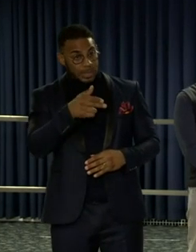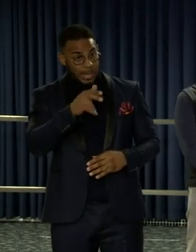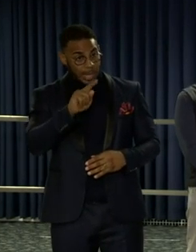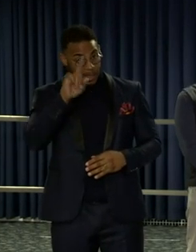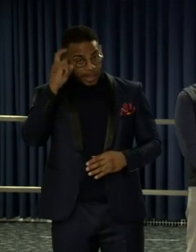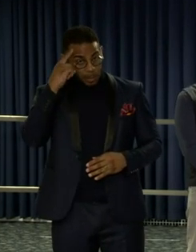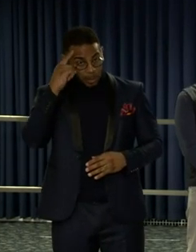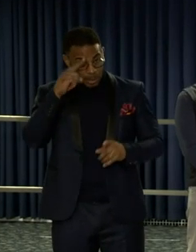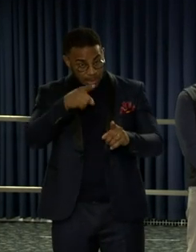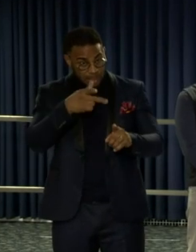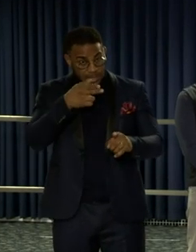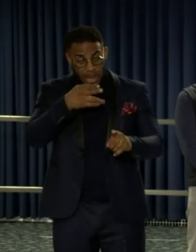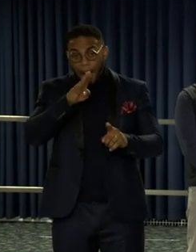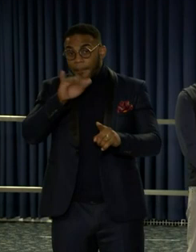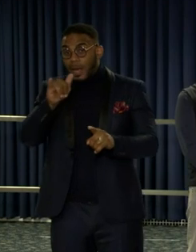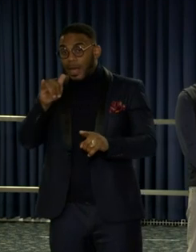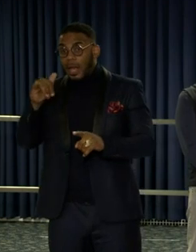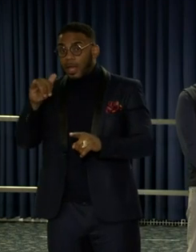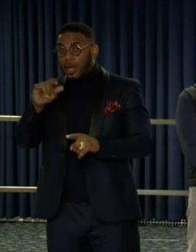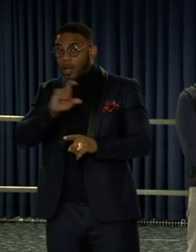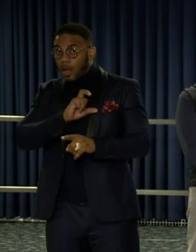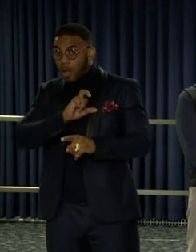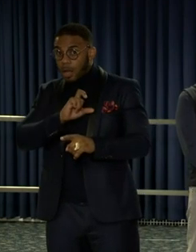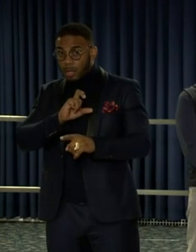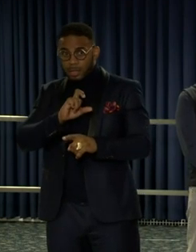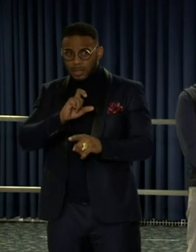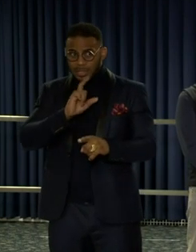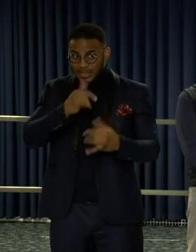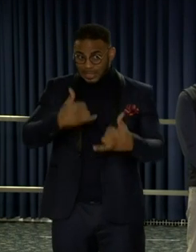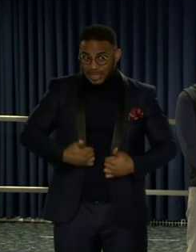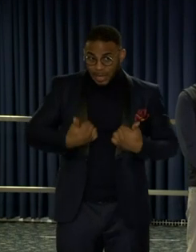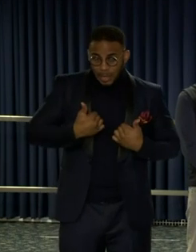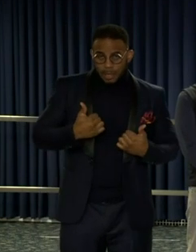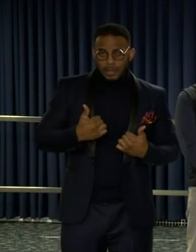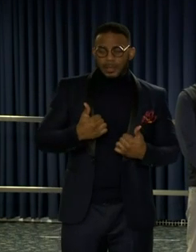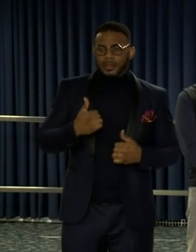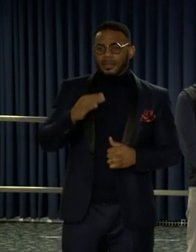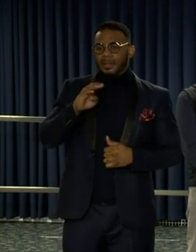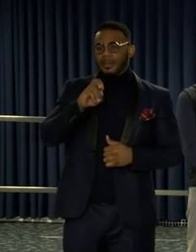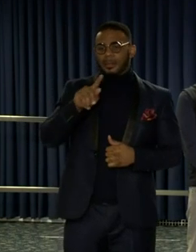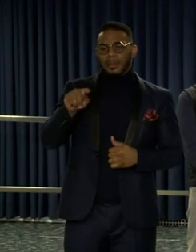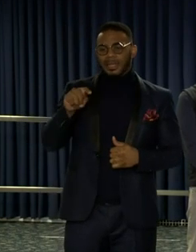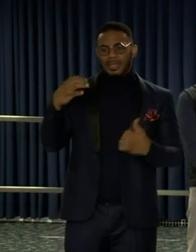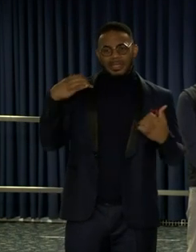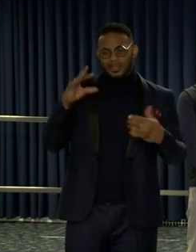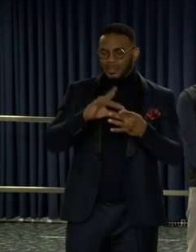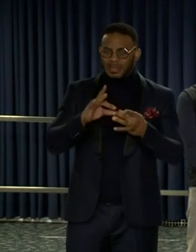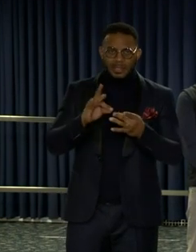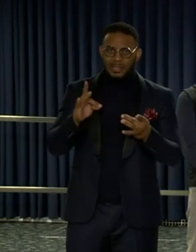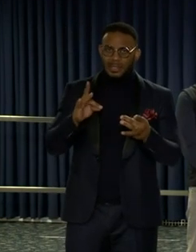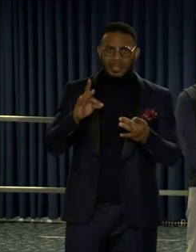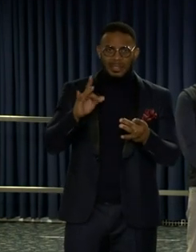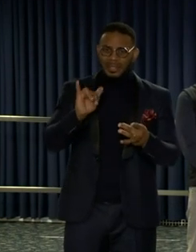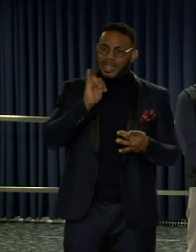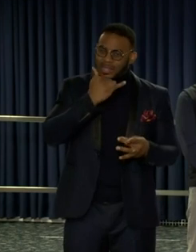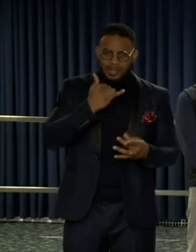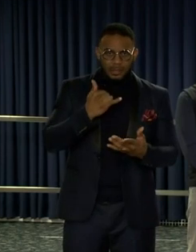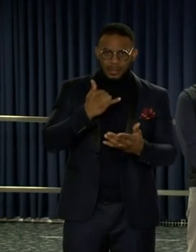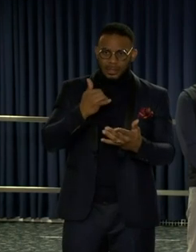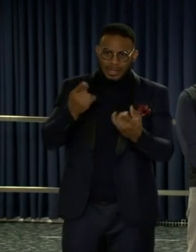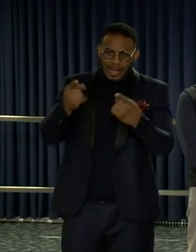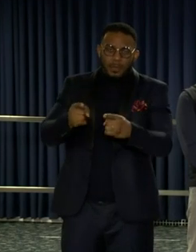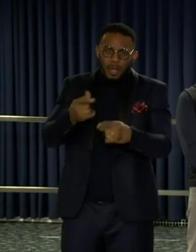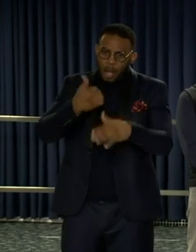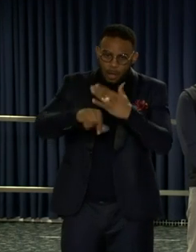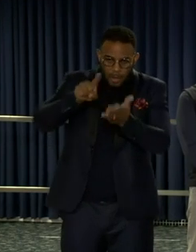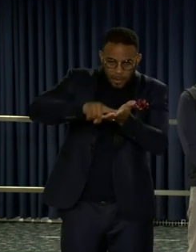At the Capitol, was she shot by law enforcement, and is she still alive? Bennett, as the chief said, that incident is